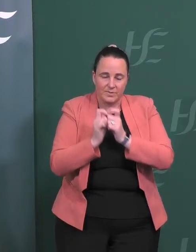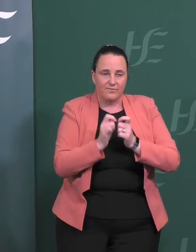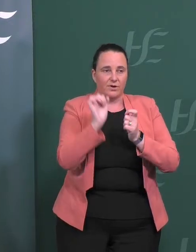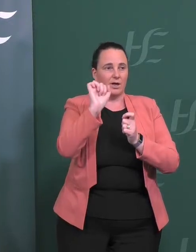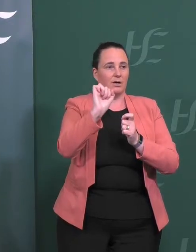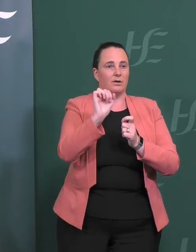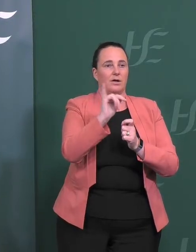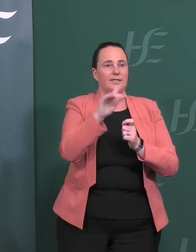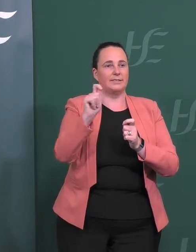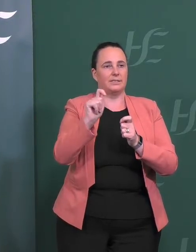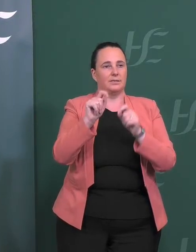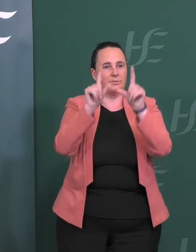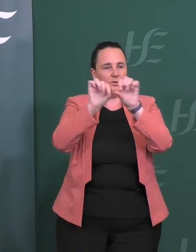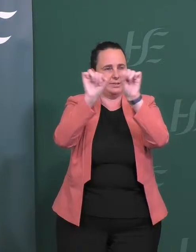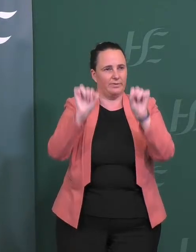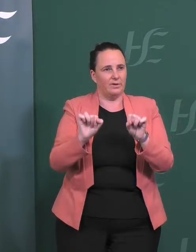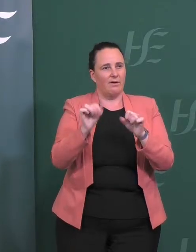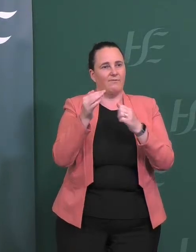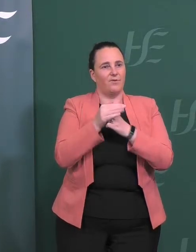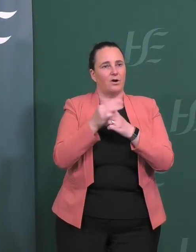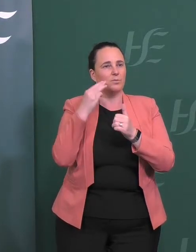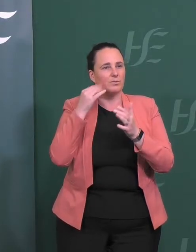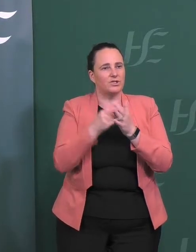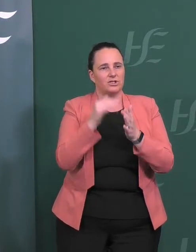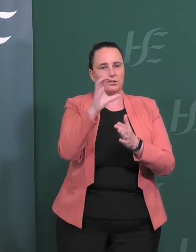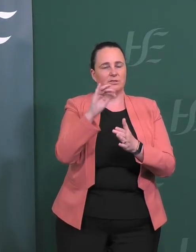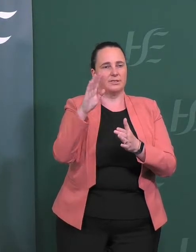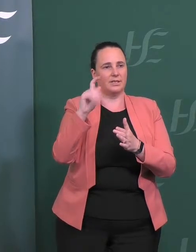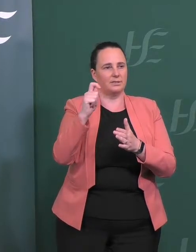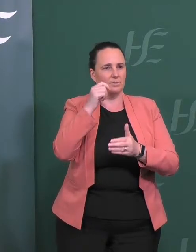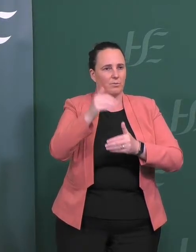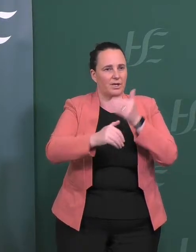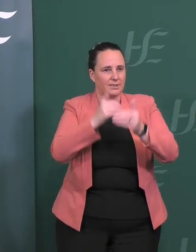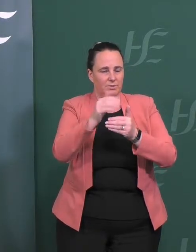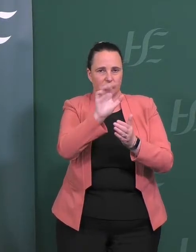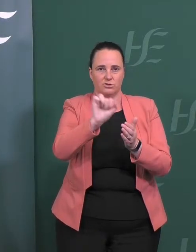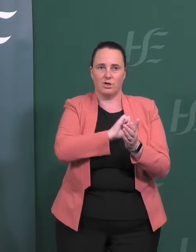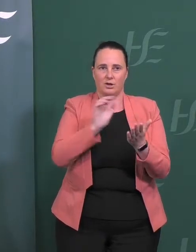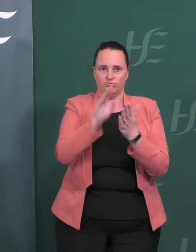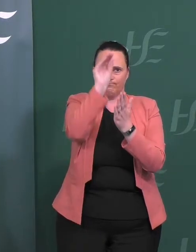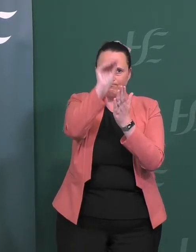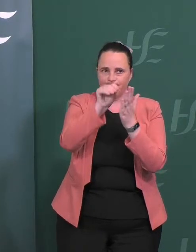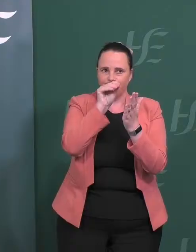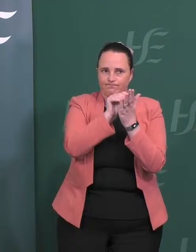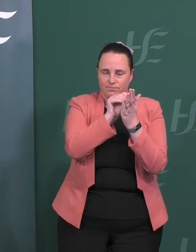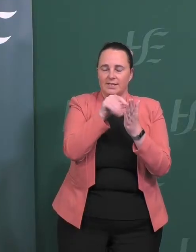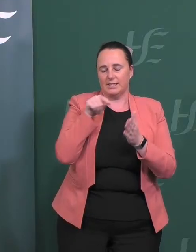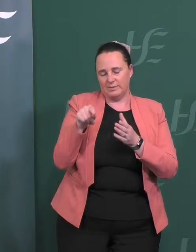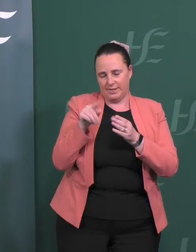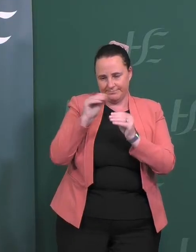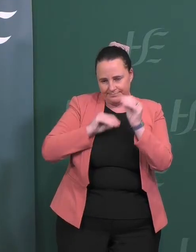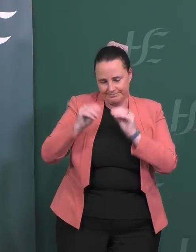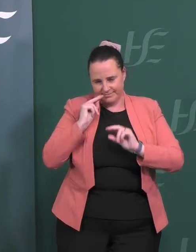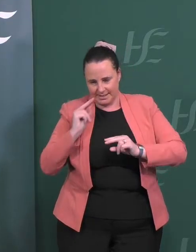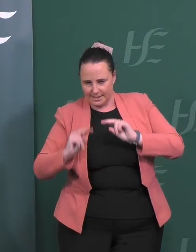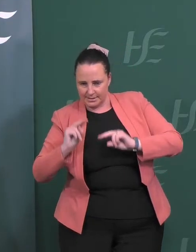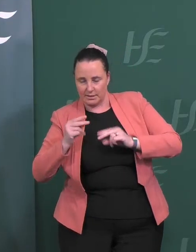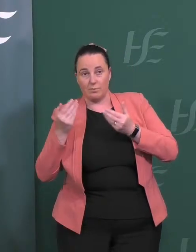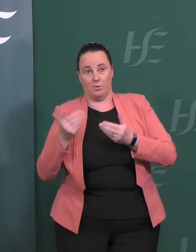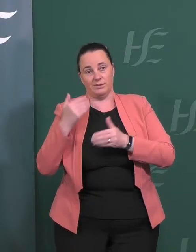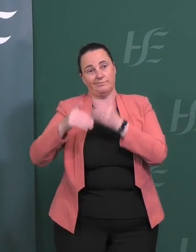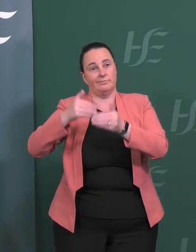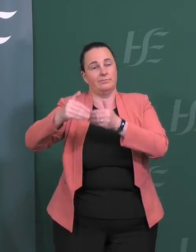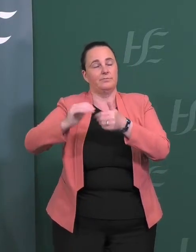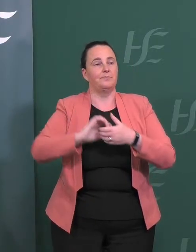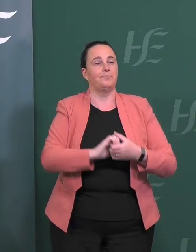to facilitate the consent process and record the consent process, which is being worked through and just being assessed at the moment.